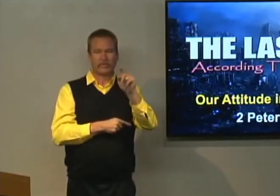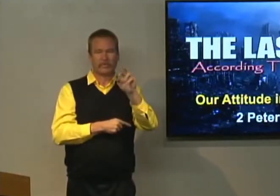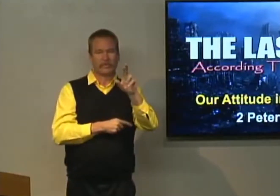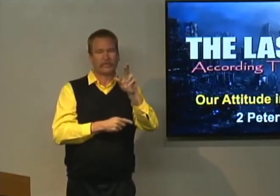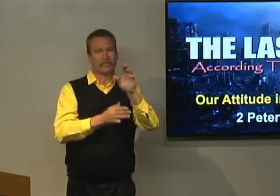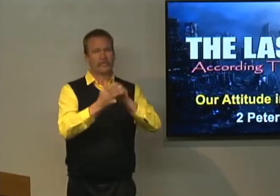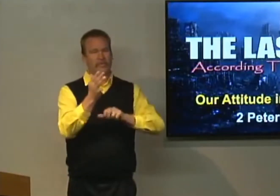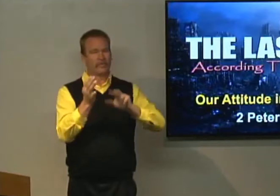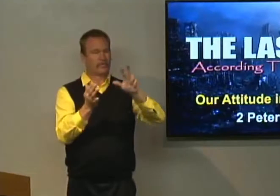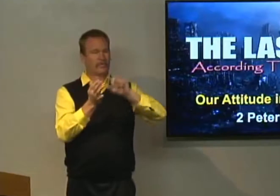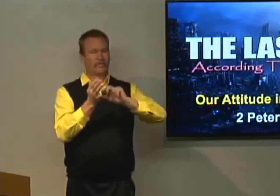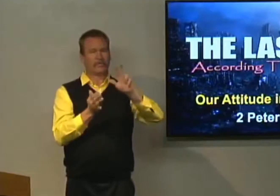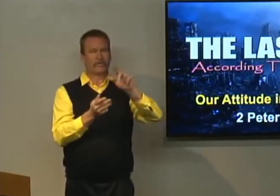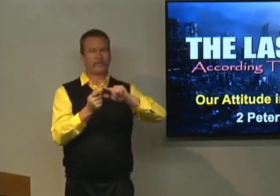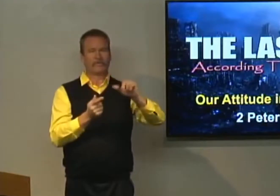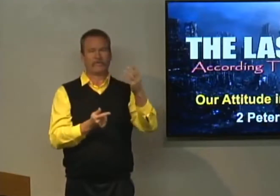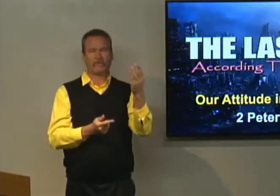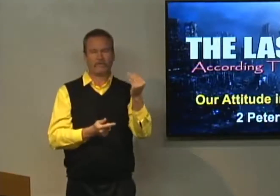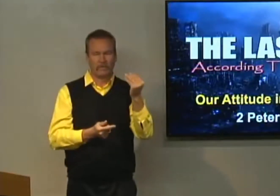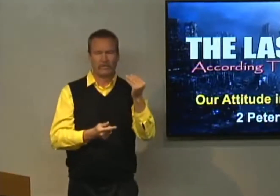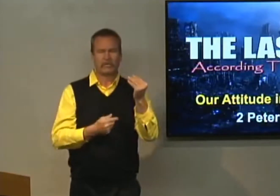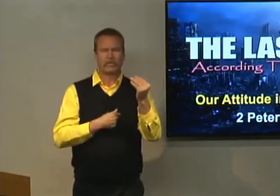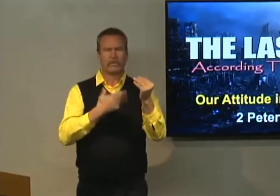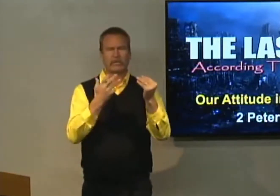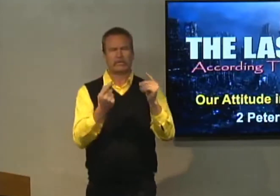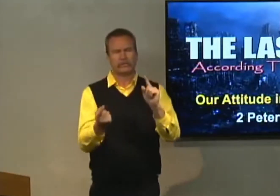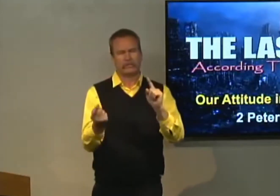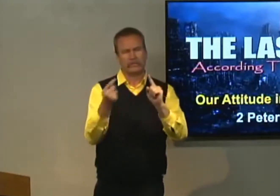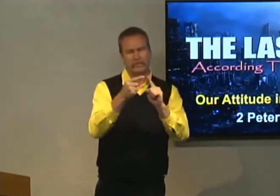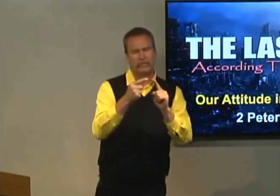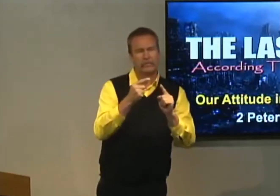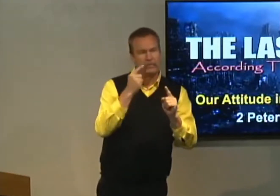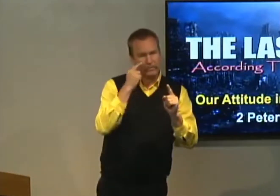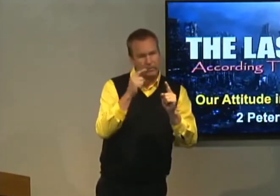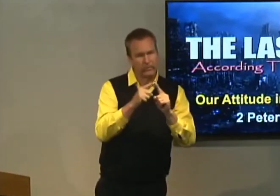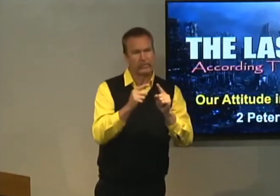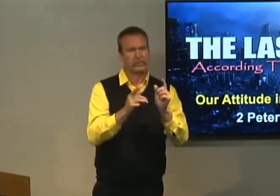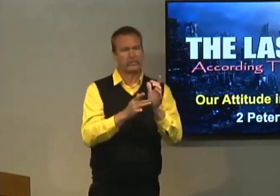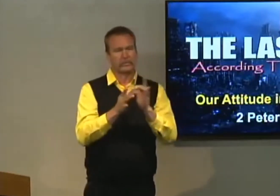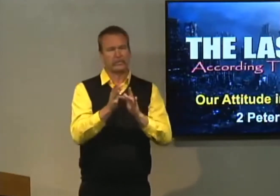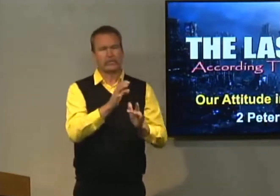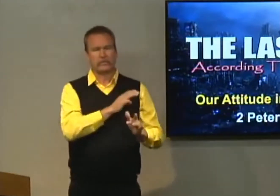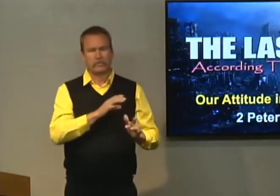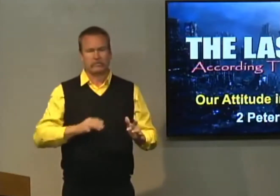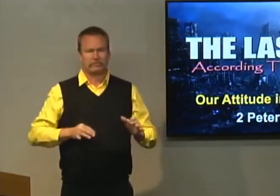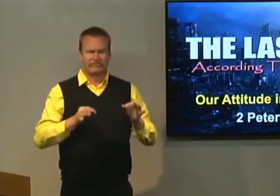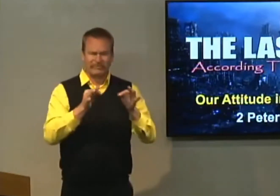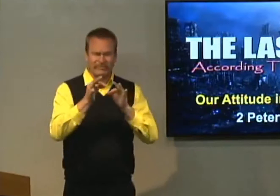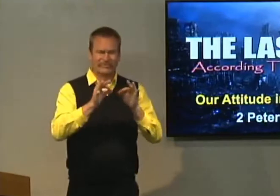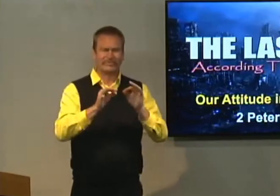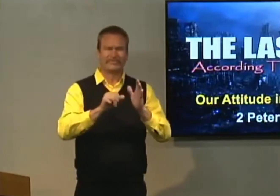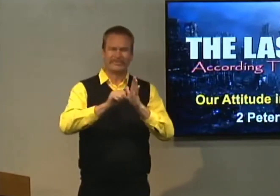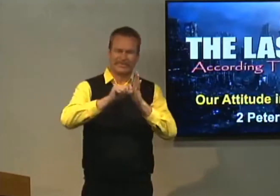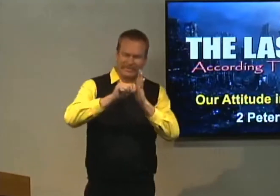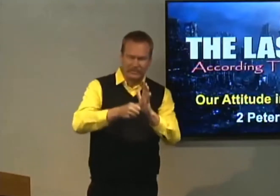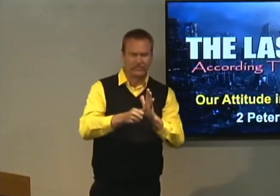this come true. And in 2 Peter, it talks about this and how this is going to be common during the last